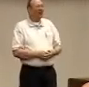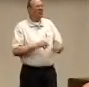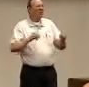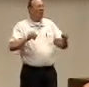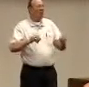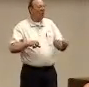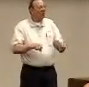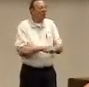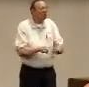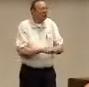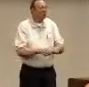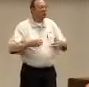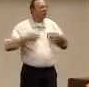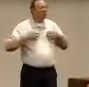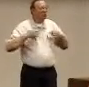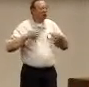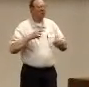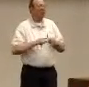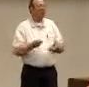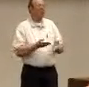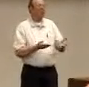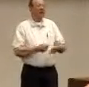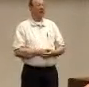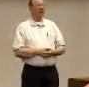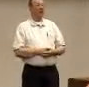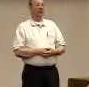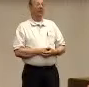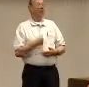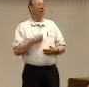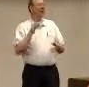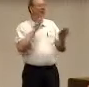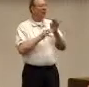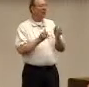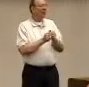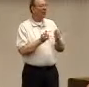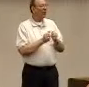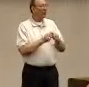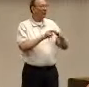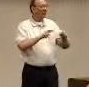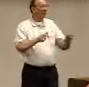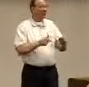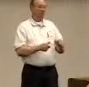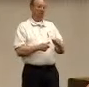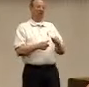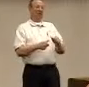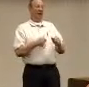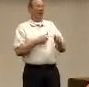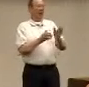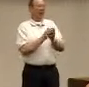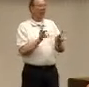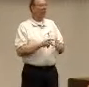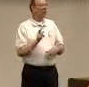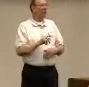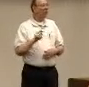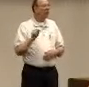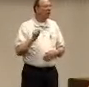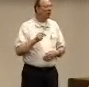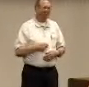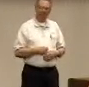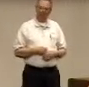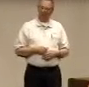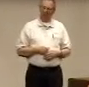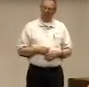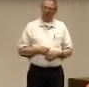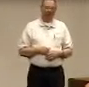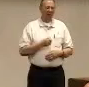understand the no shoes, no shirt, no service stuff. We're having trouble with language barriers. I'm asking people where the toilet